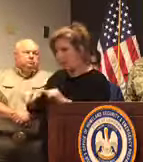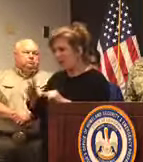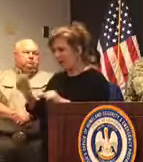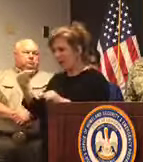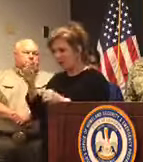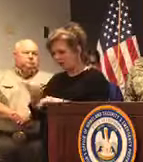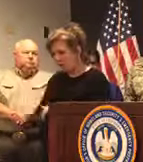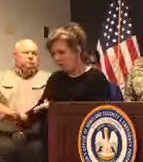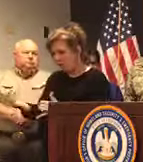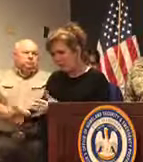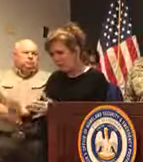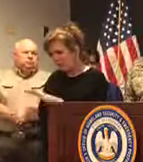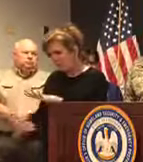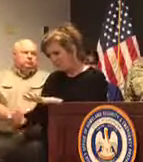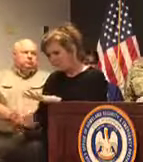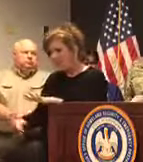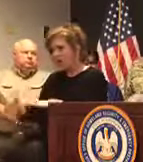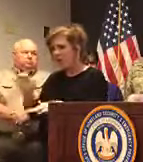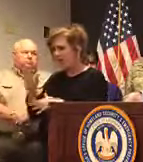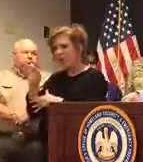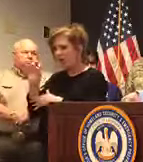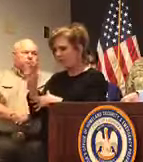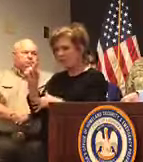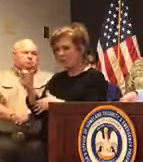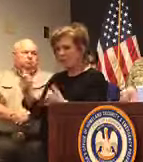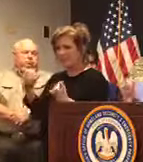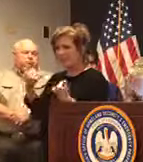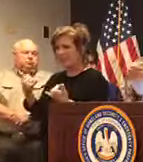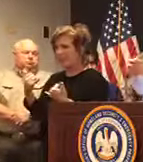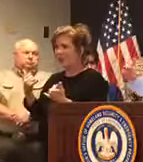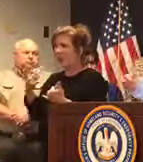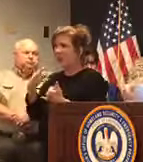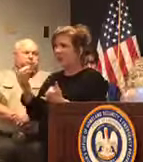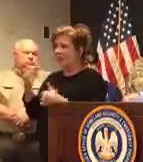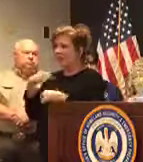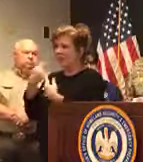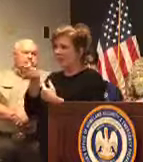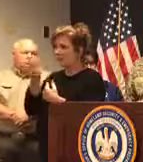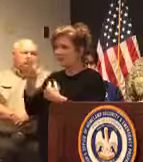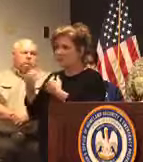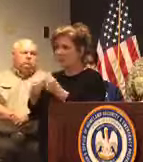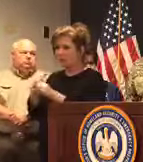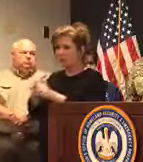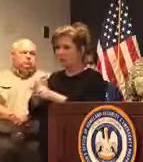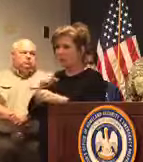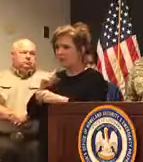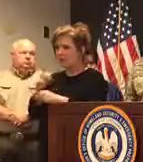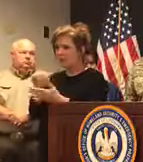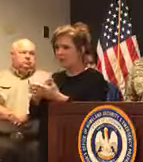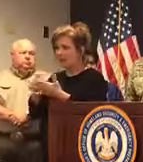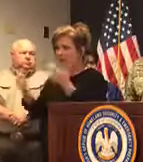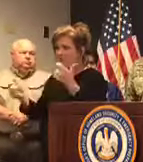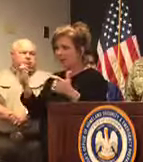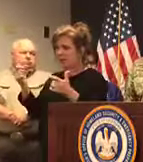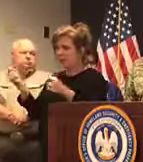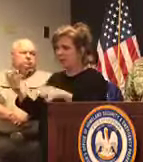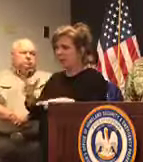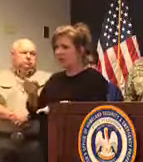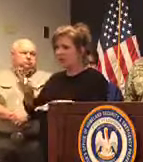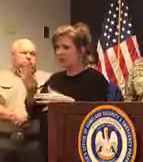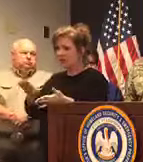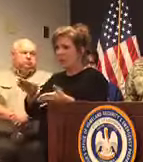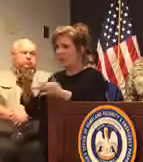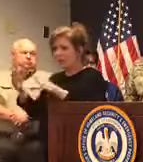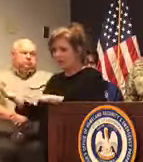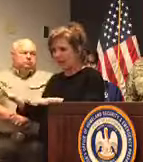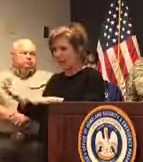This has been, in the last several years at least, the greatest source of, or cause, I should say, of fatalities. We